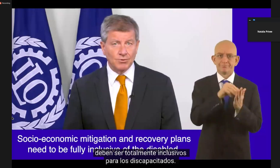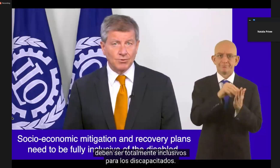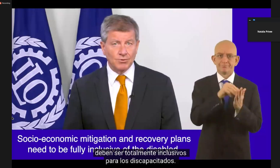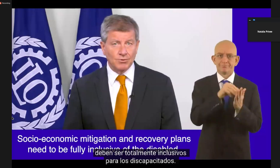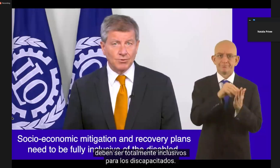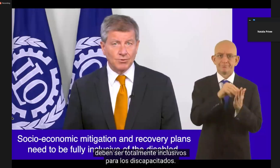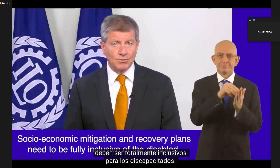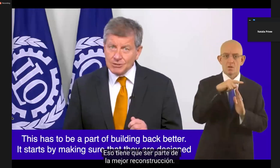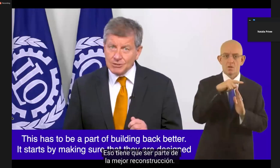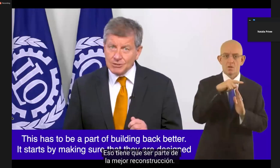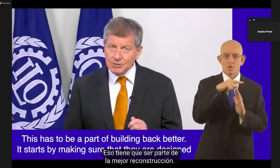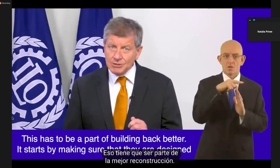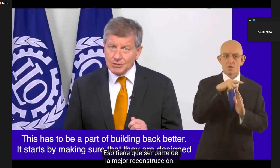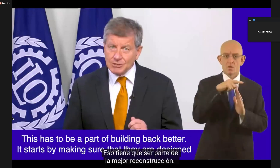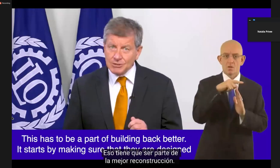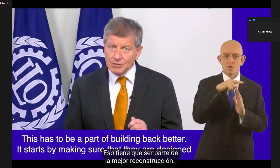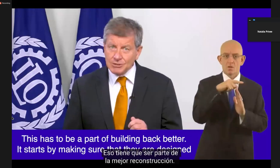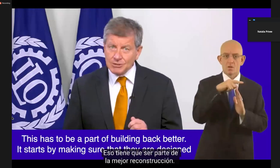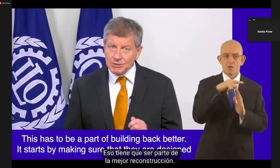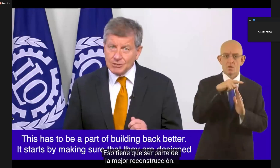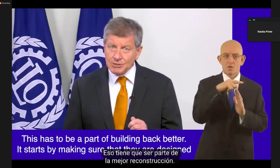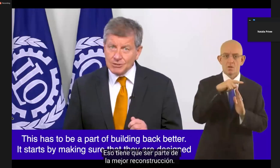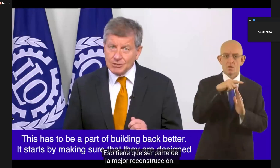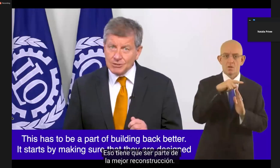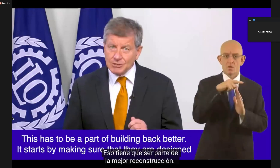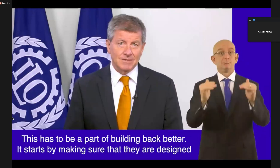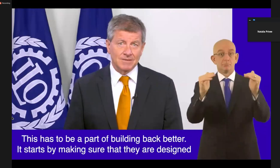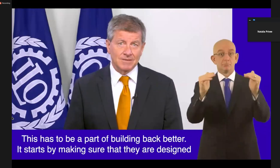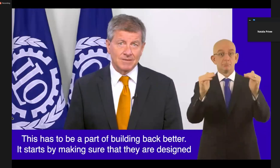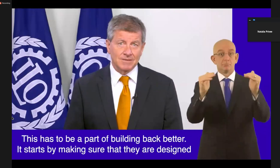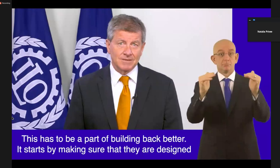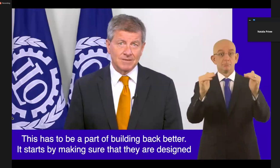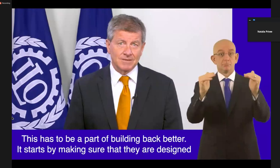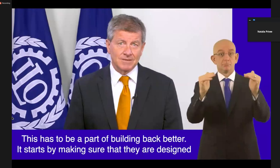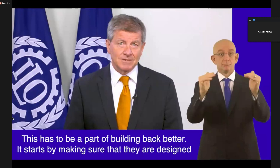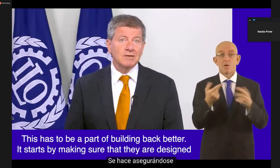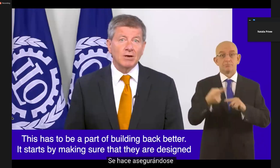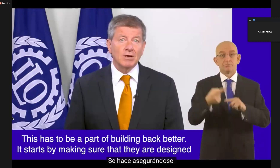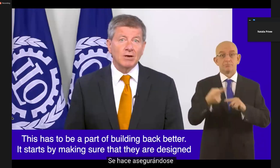of the disabled. That has to be a part of building back better.